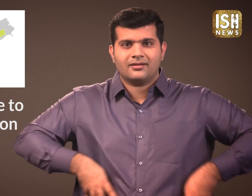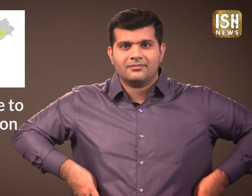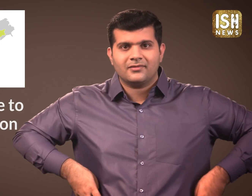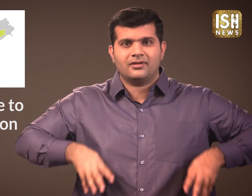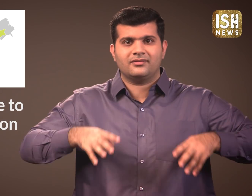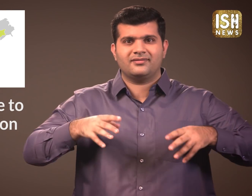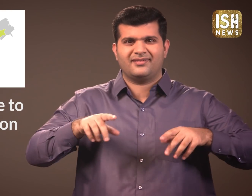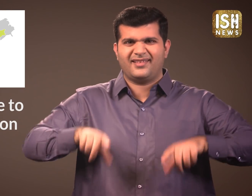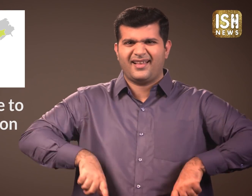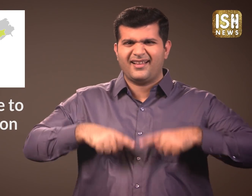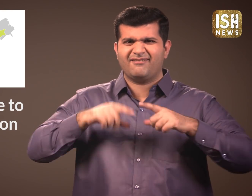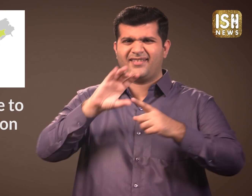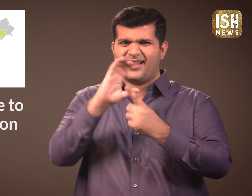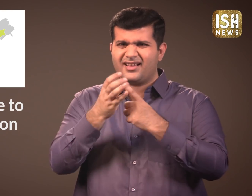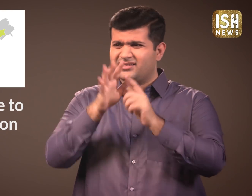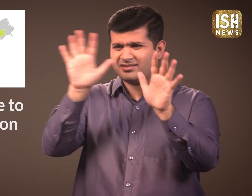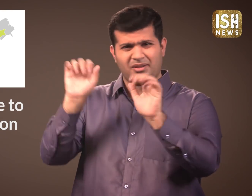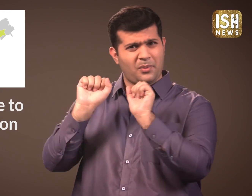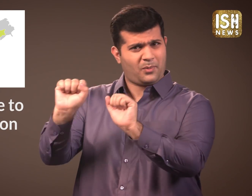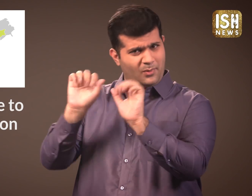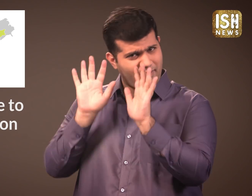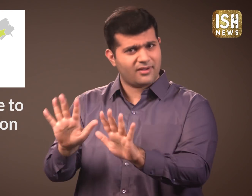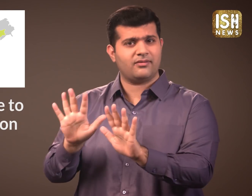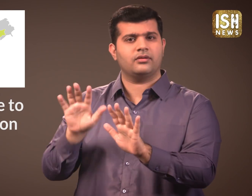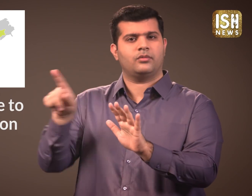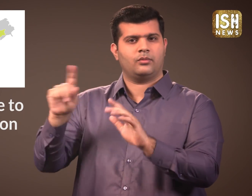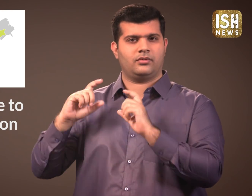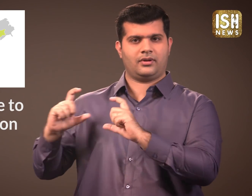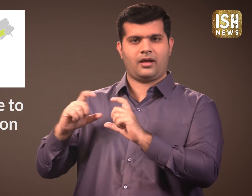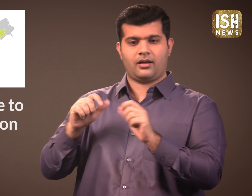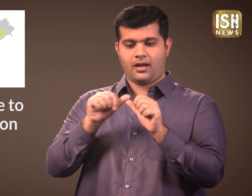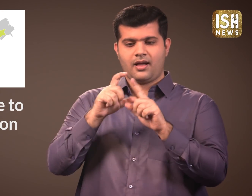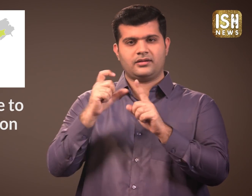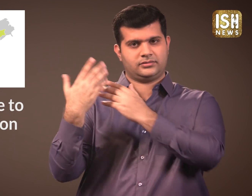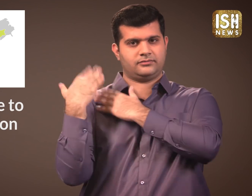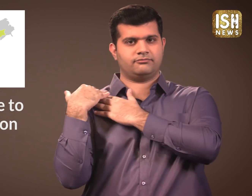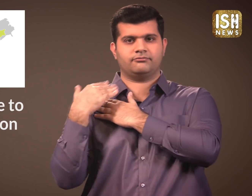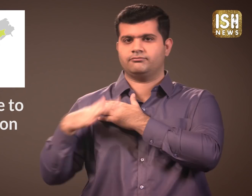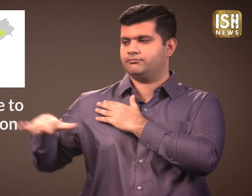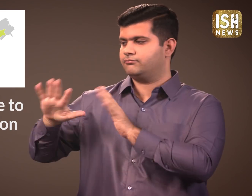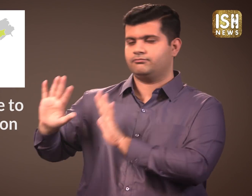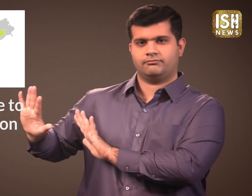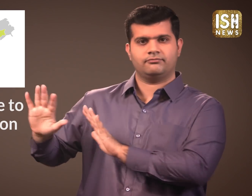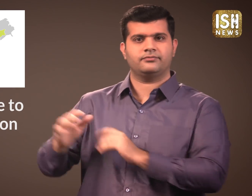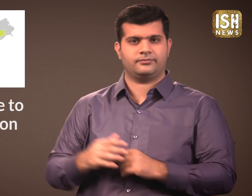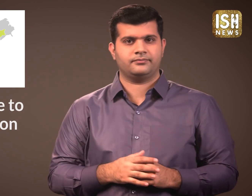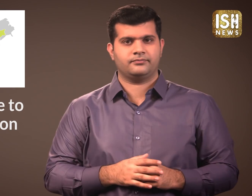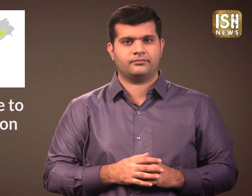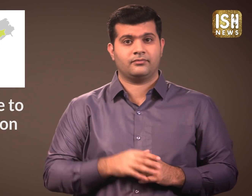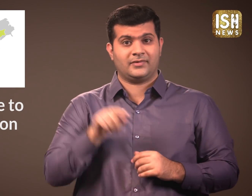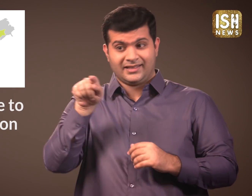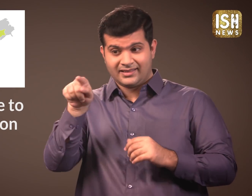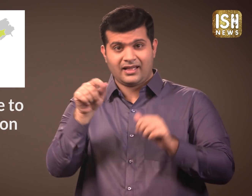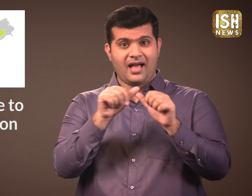This is because there are many tribals living there with their own culture. The ADC are responsible for